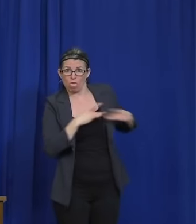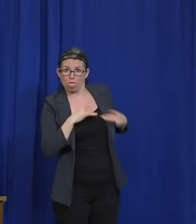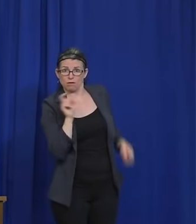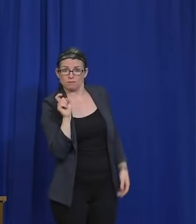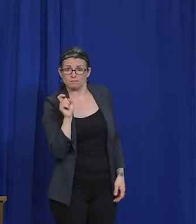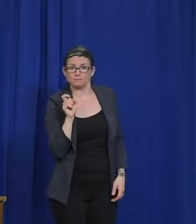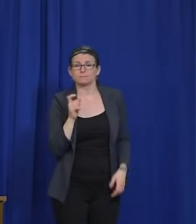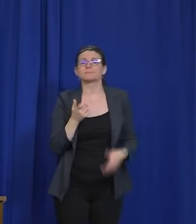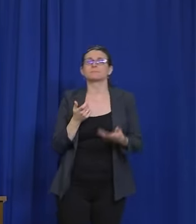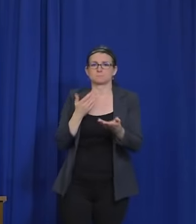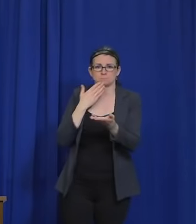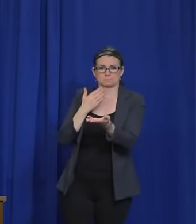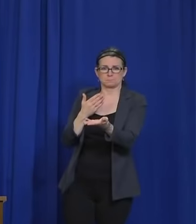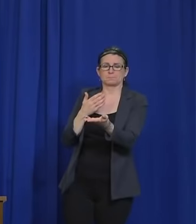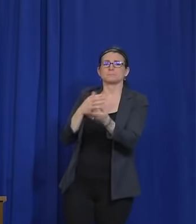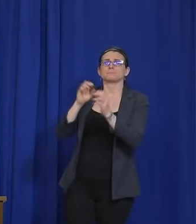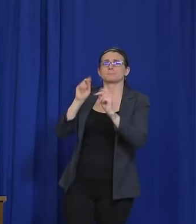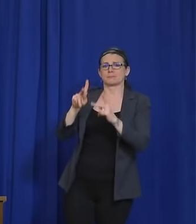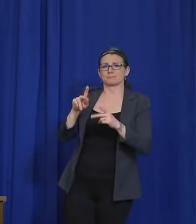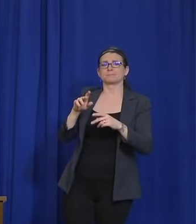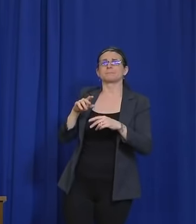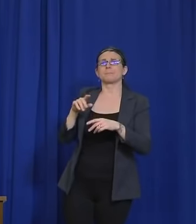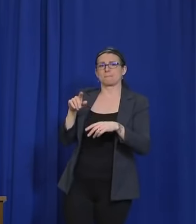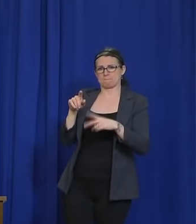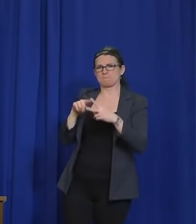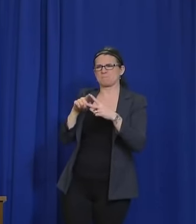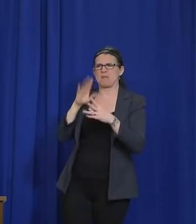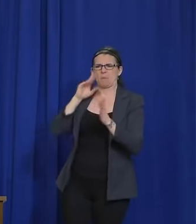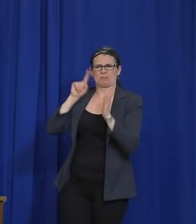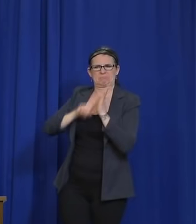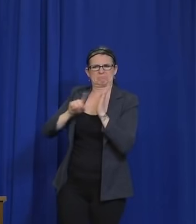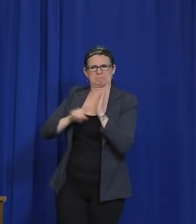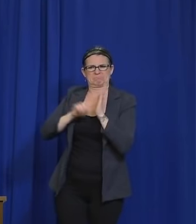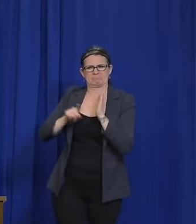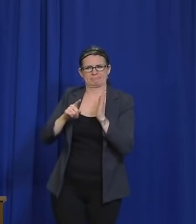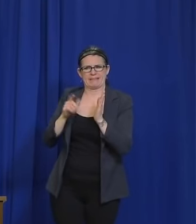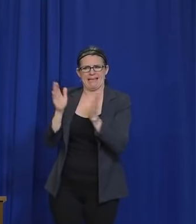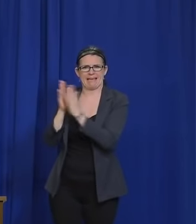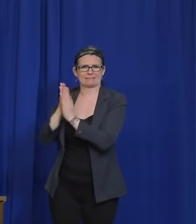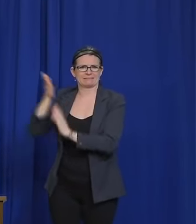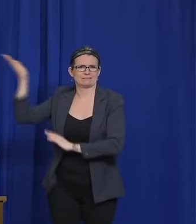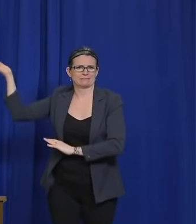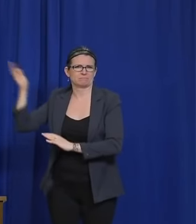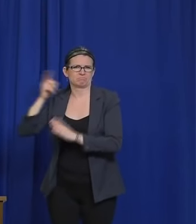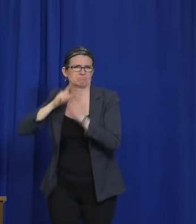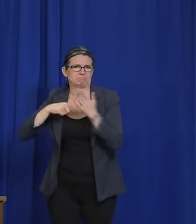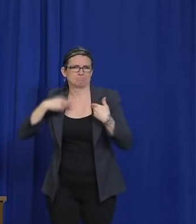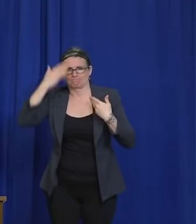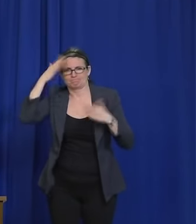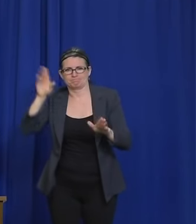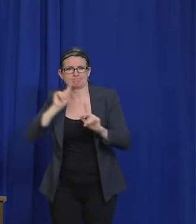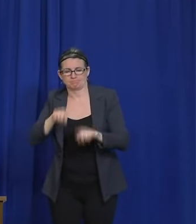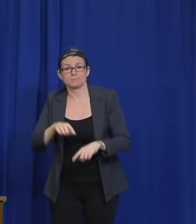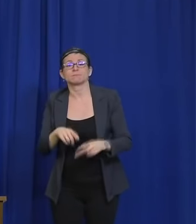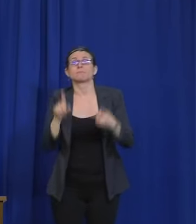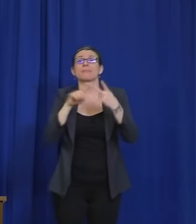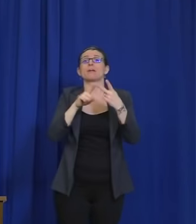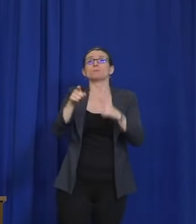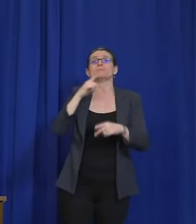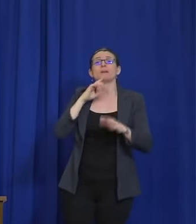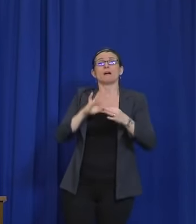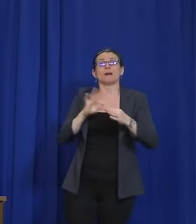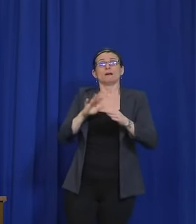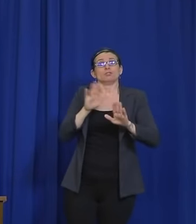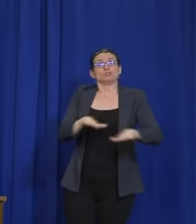actually looking at that right now, because I did talk to colleagues from different states who report significant declines in the rate of childhood